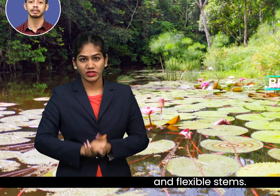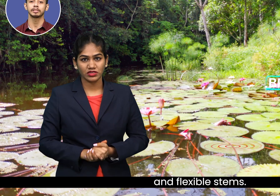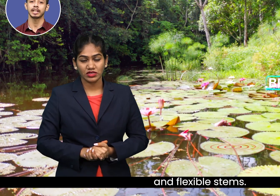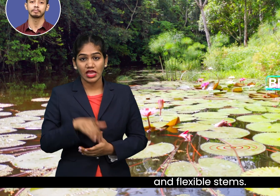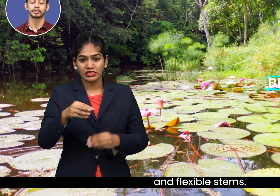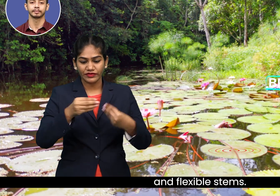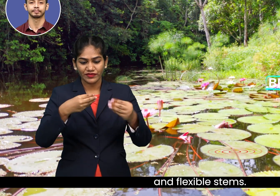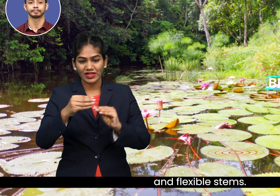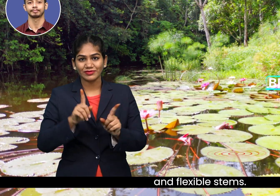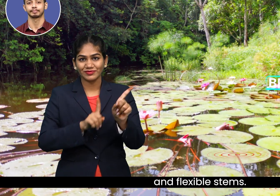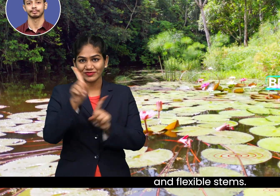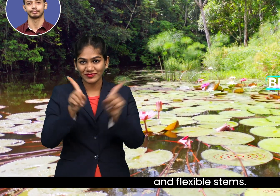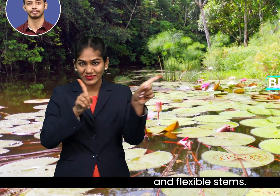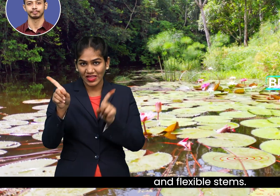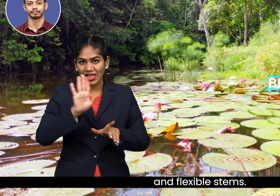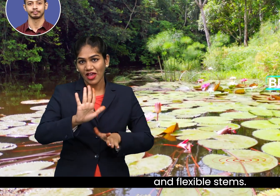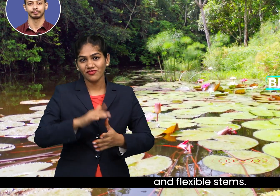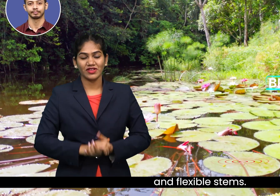and flexible stems.